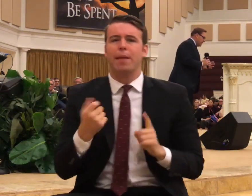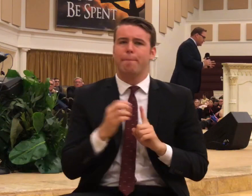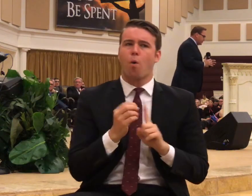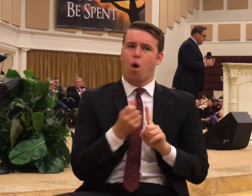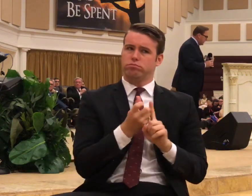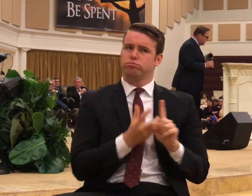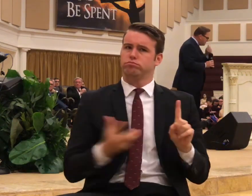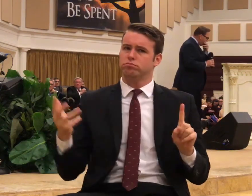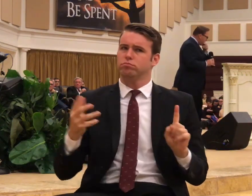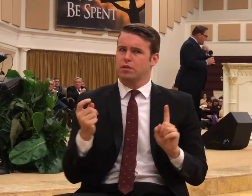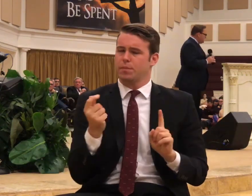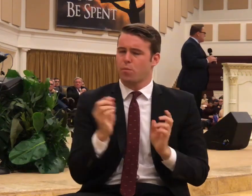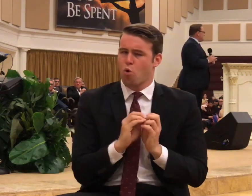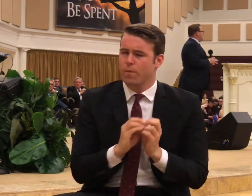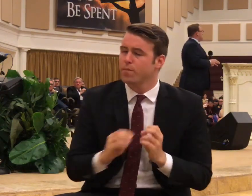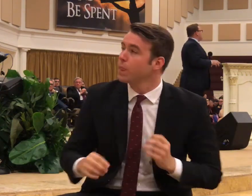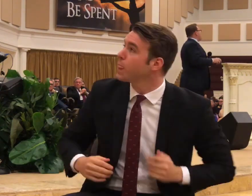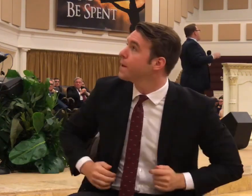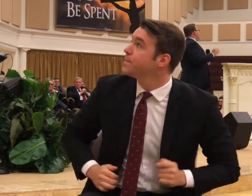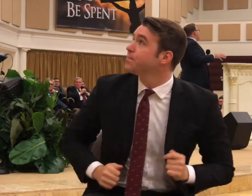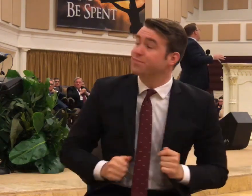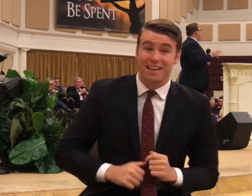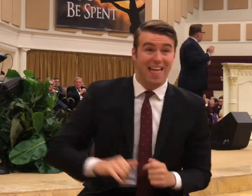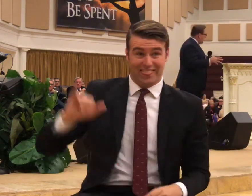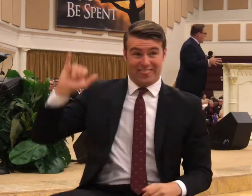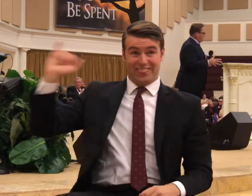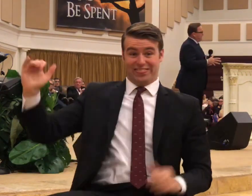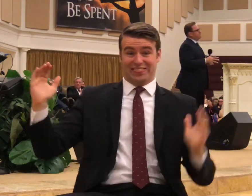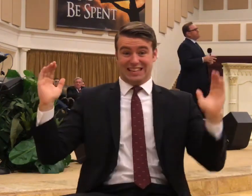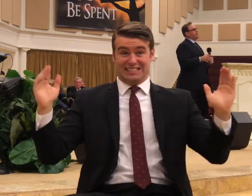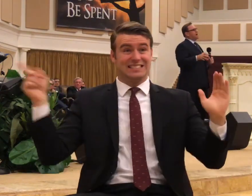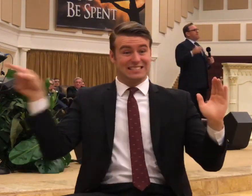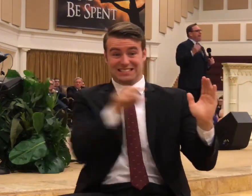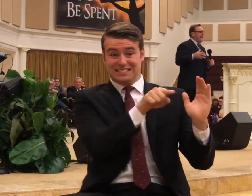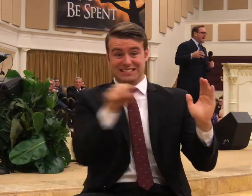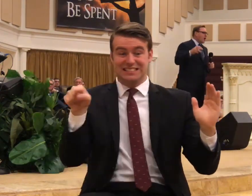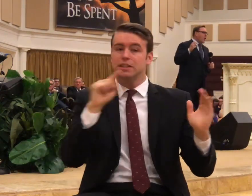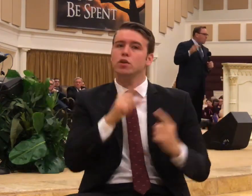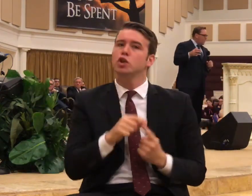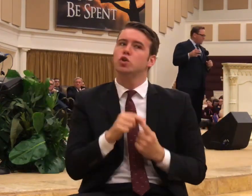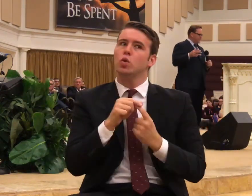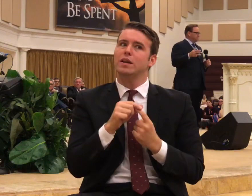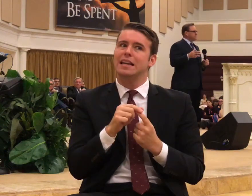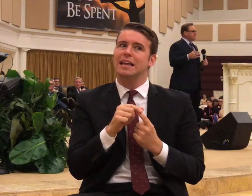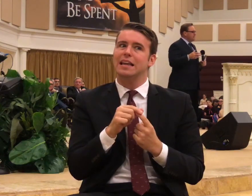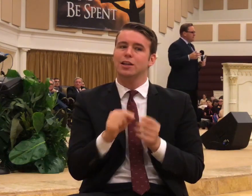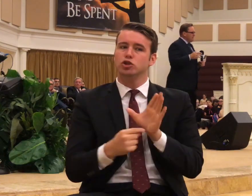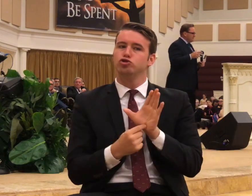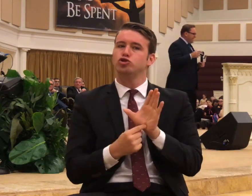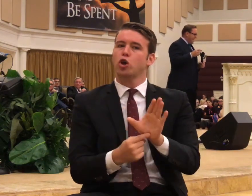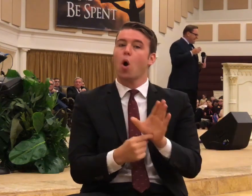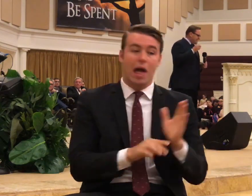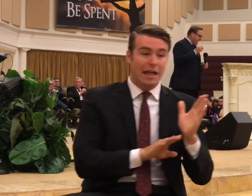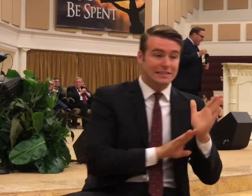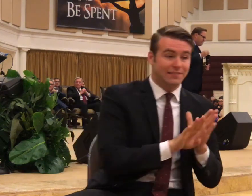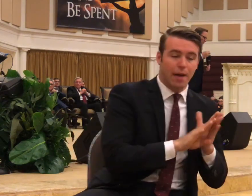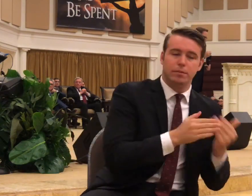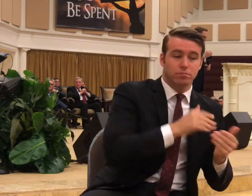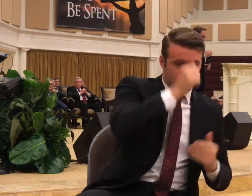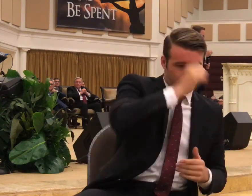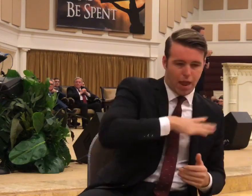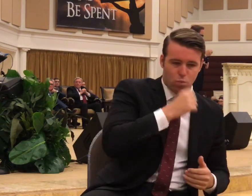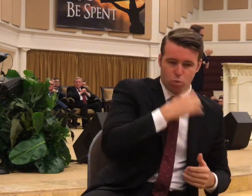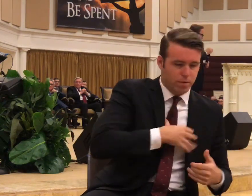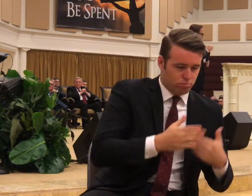the introduction here. This is the unique development of a man or a woman that is